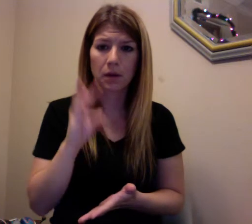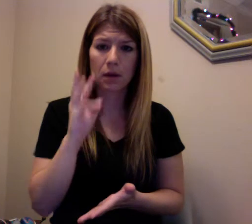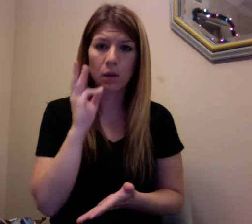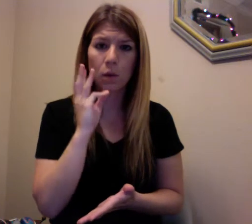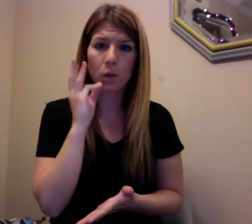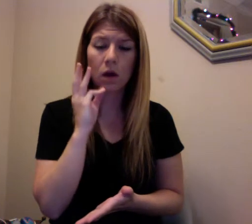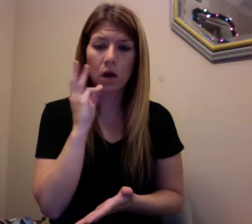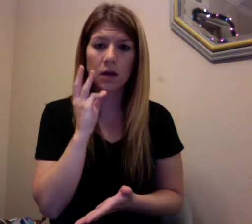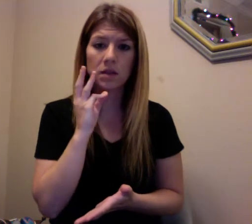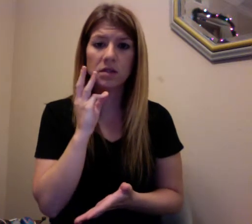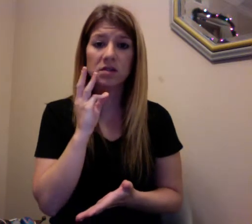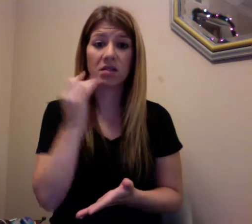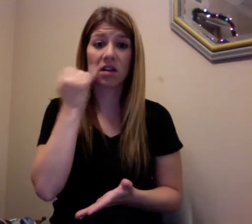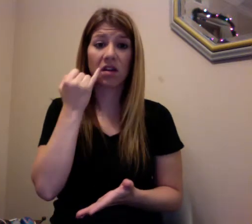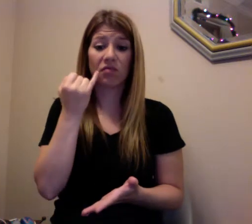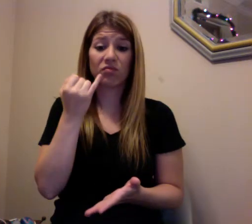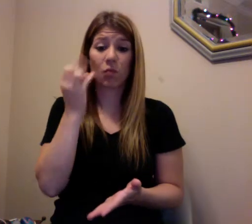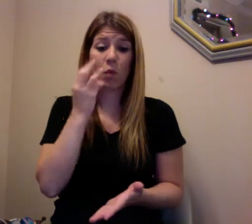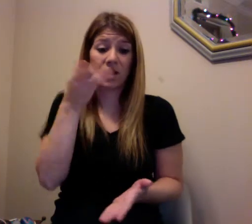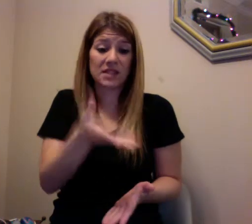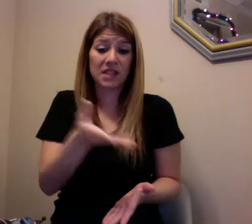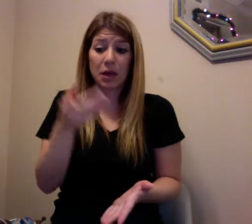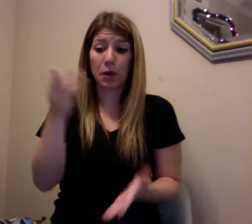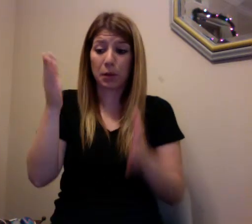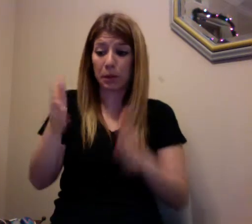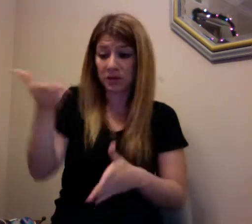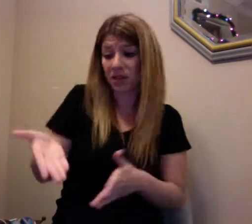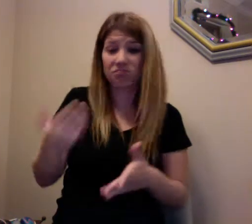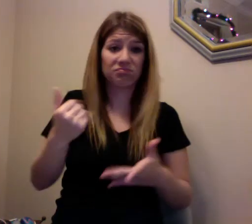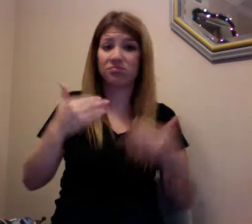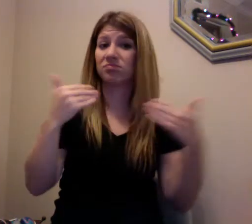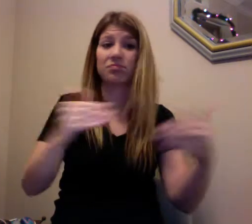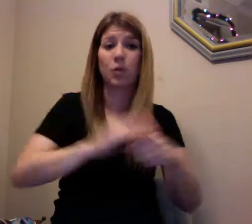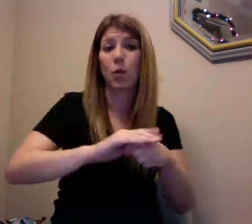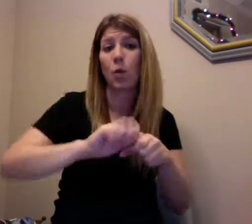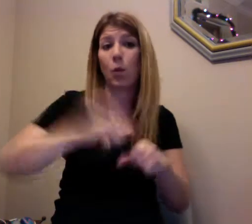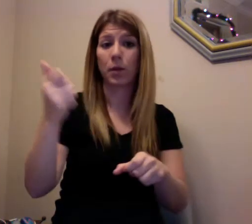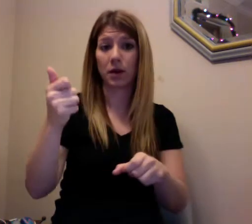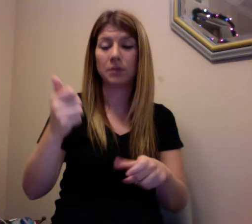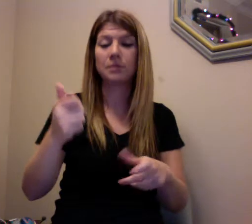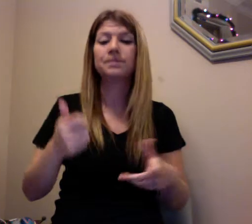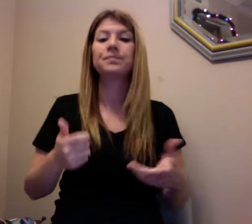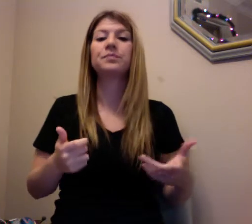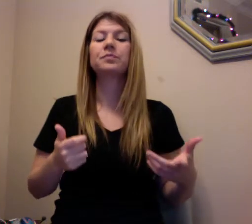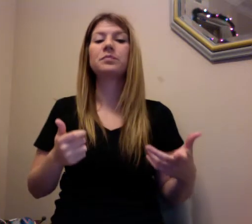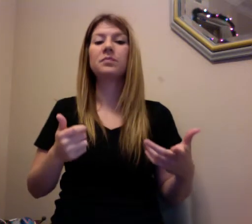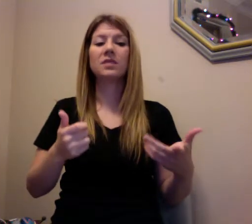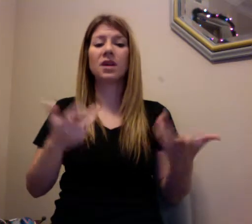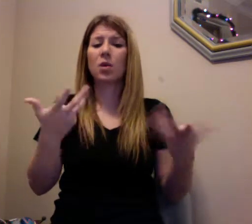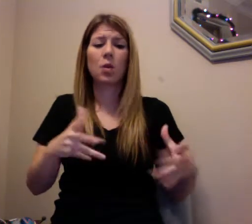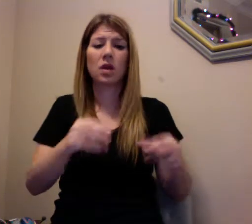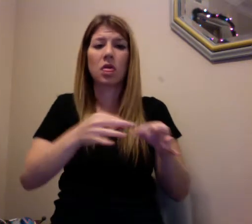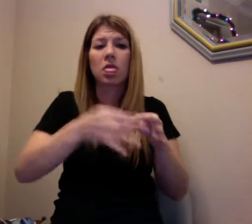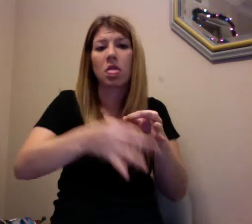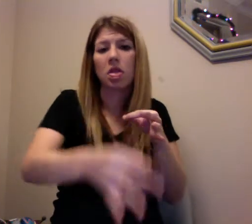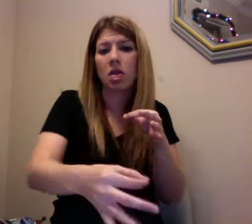anything in life. And that urgency, that purpose has really changed my life. The second thing I learned that day, and